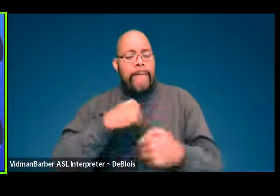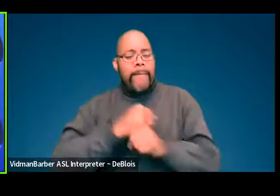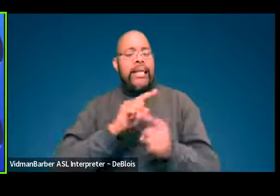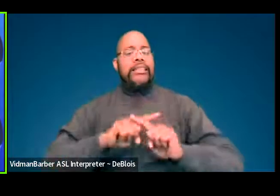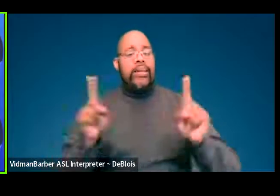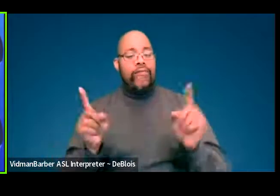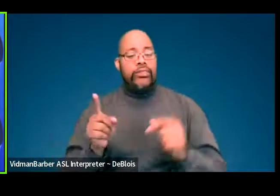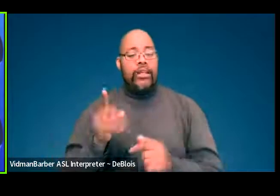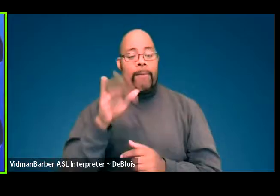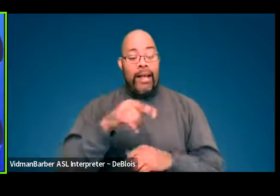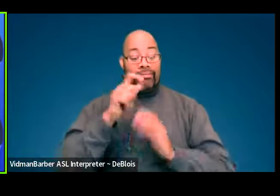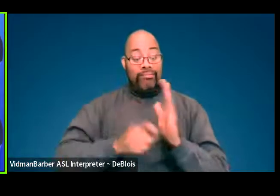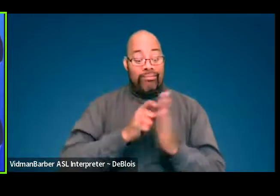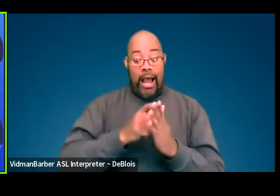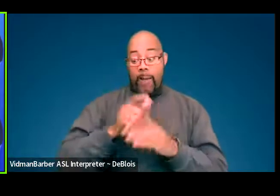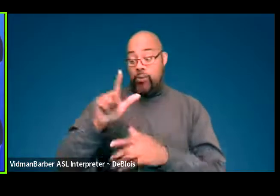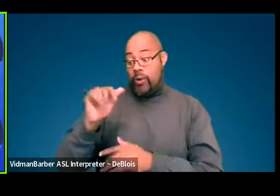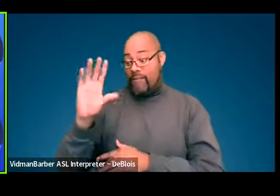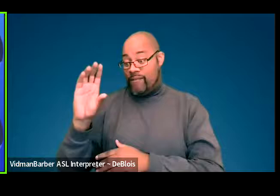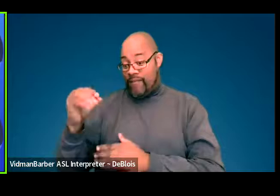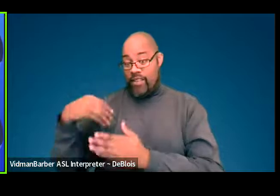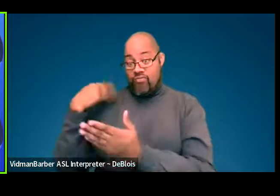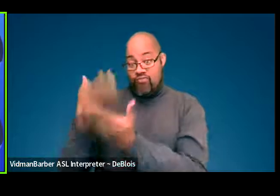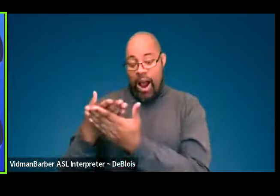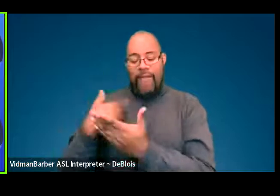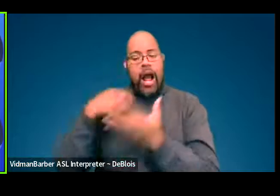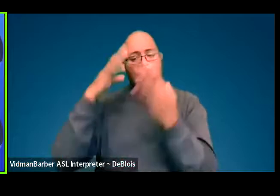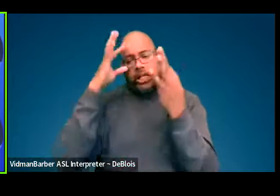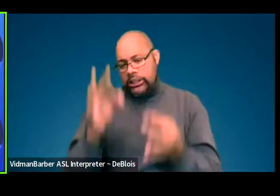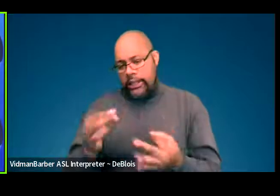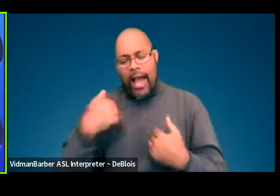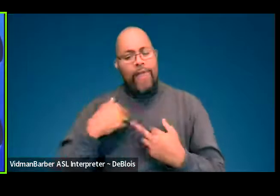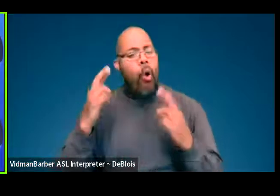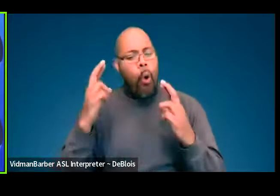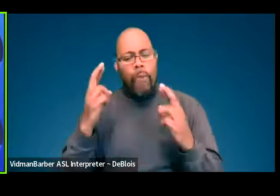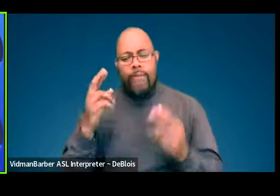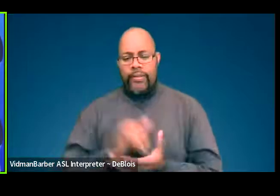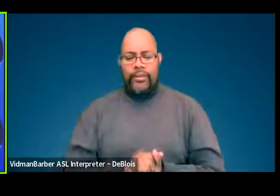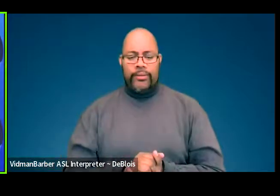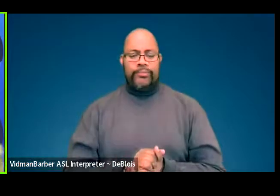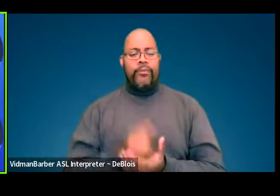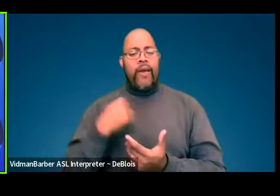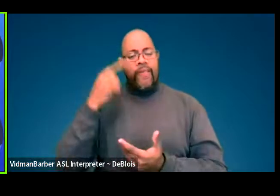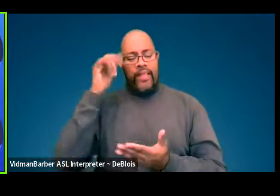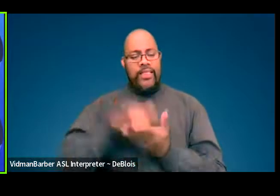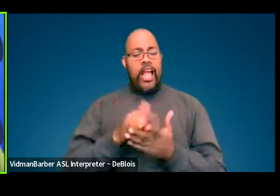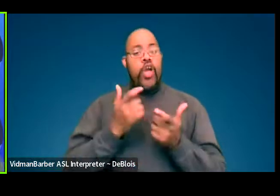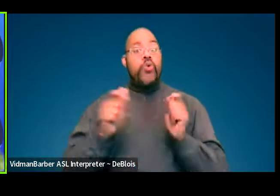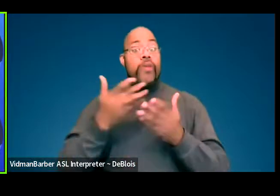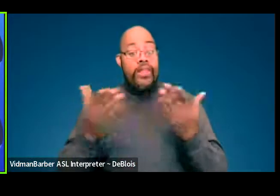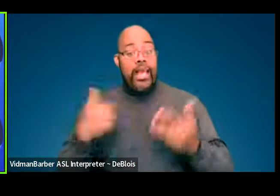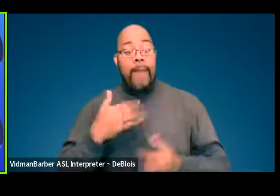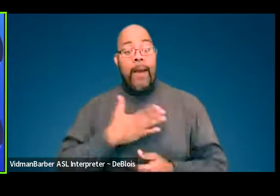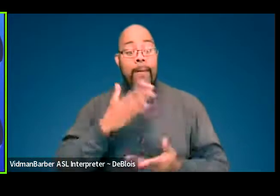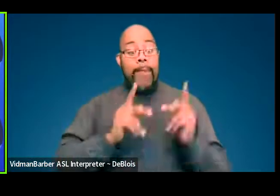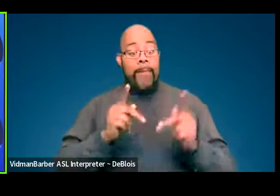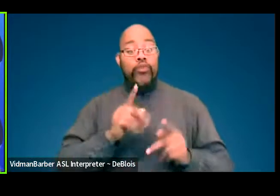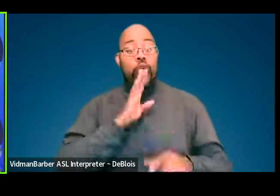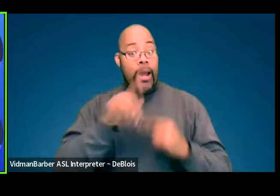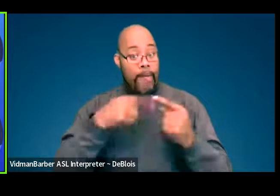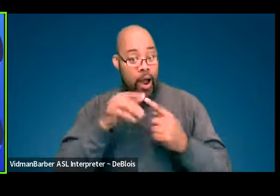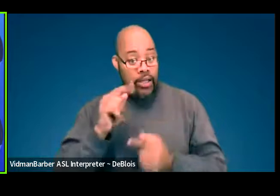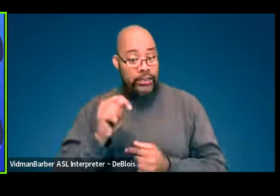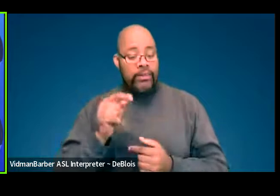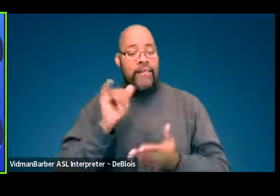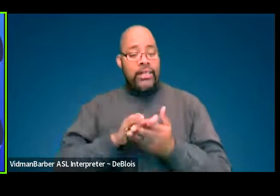difference by the time 2050 gets here. I definitely have hope in that. So I think it's a huge thing, and I'm glad that folks are talking about